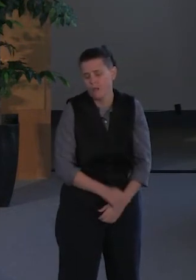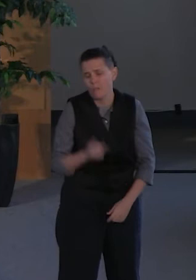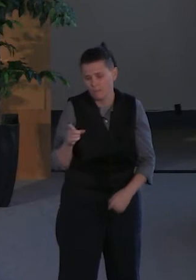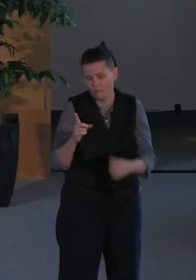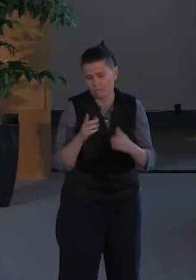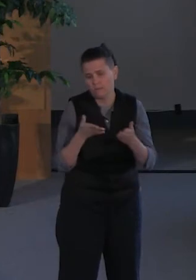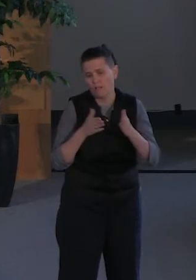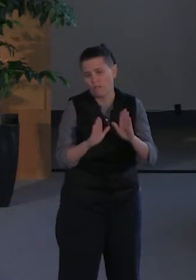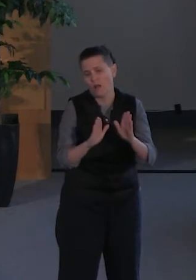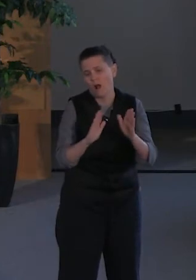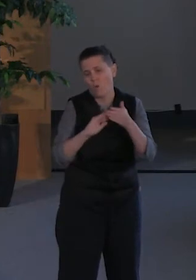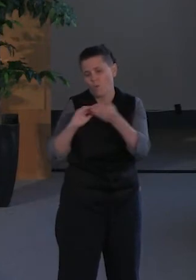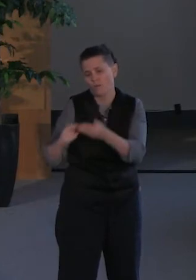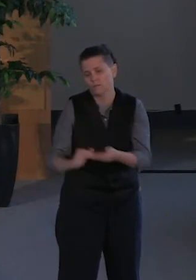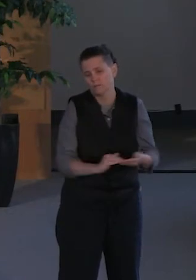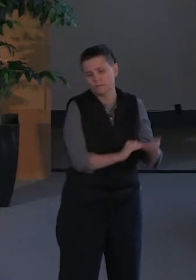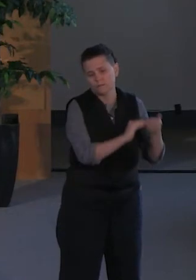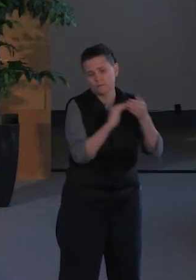Allow.